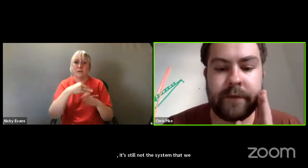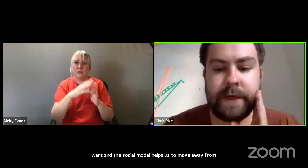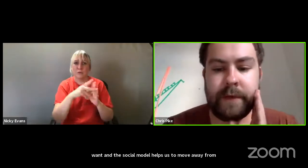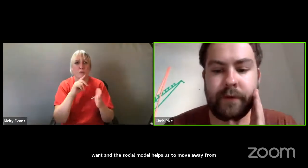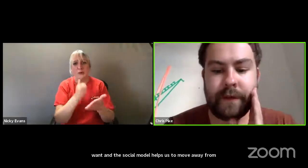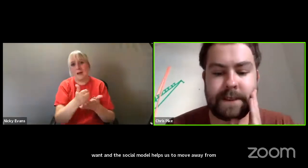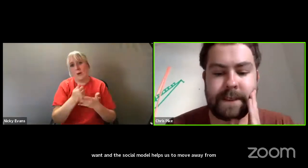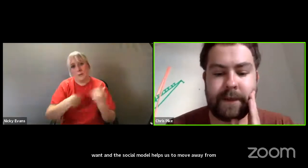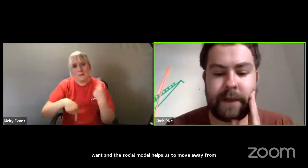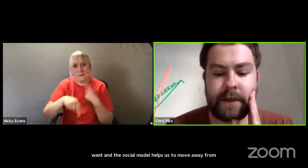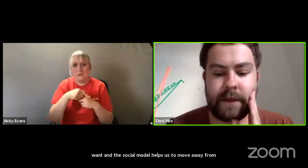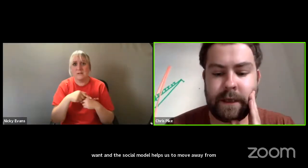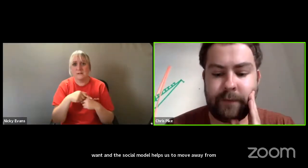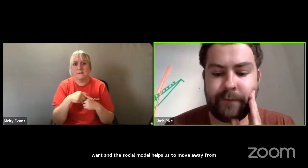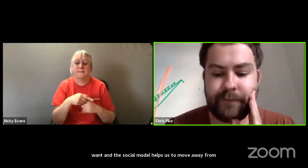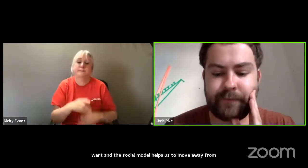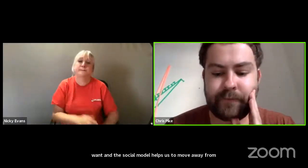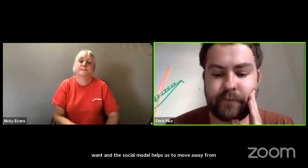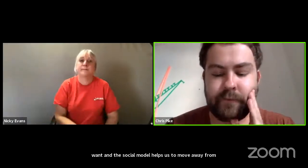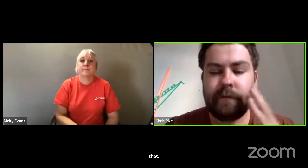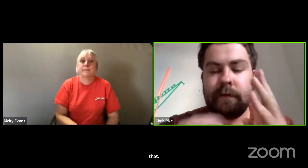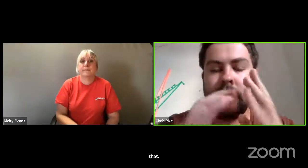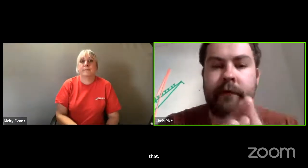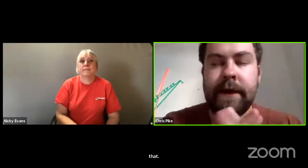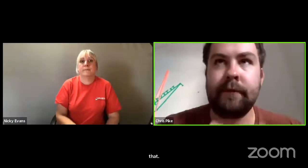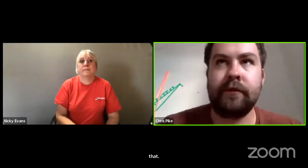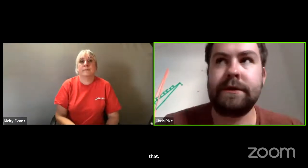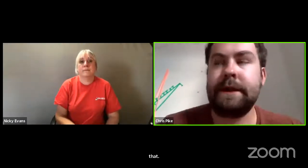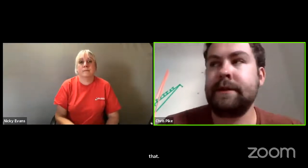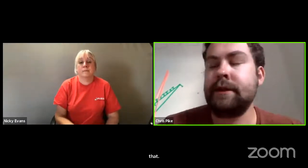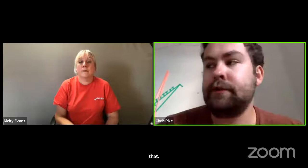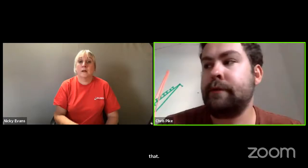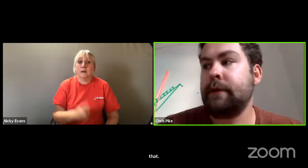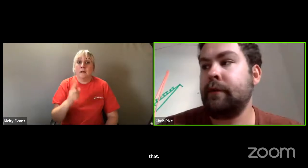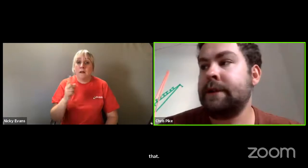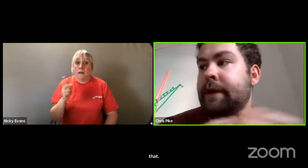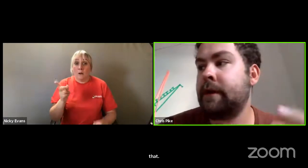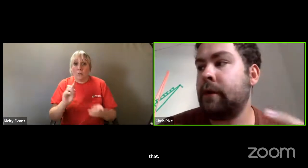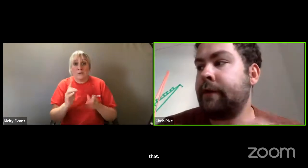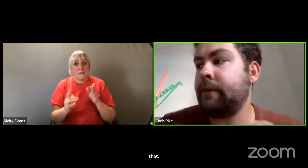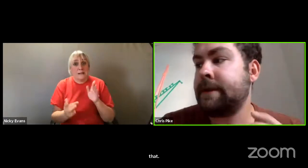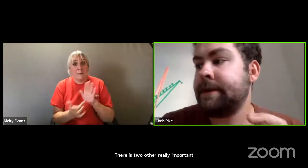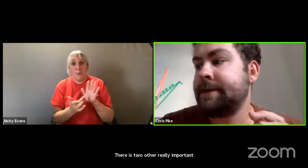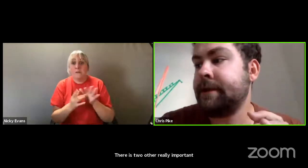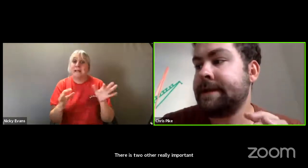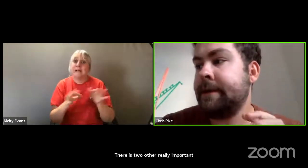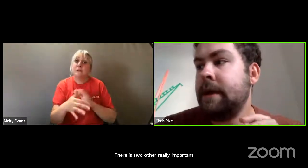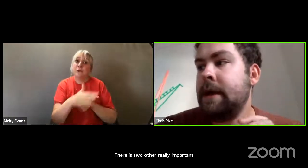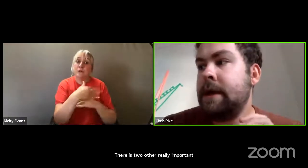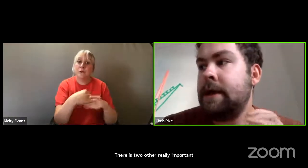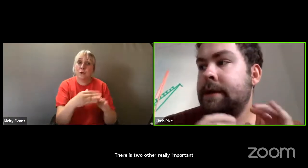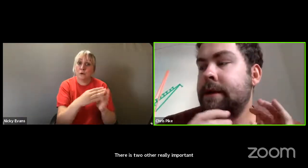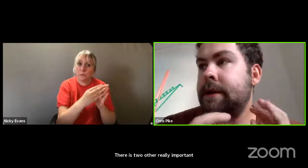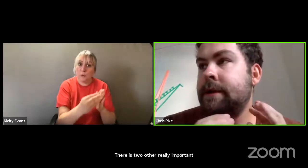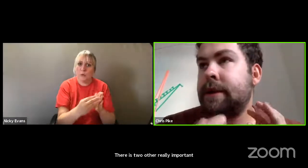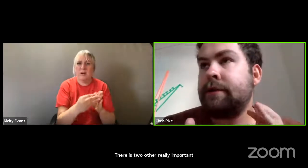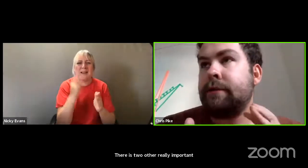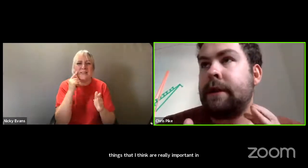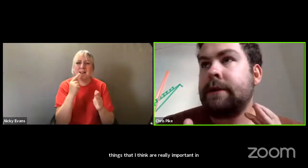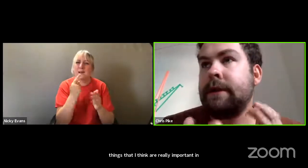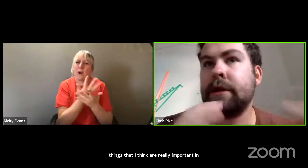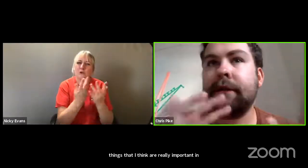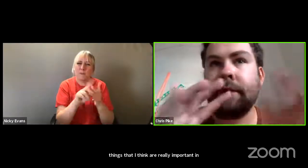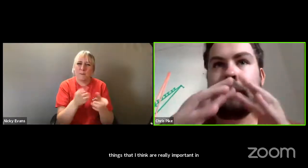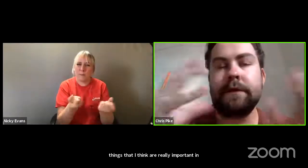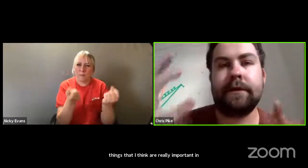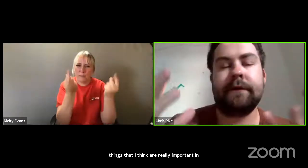There's two other really important things that I think are really important in the social model, which I think are often misunderstood, is that the social